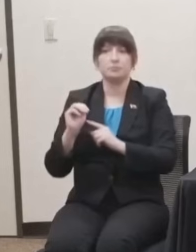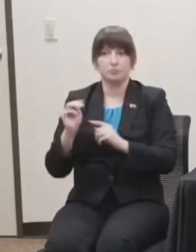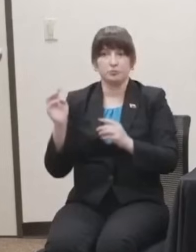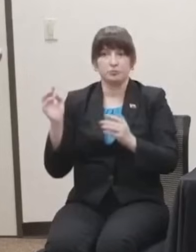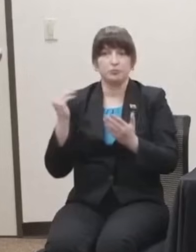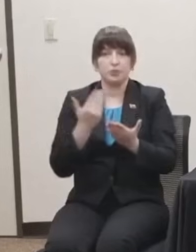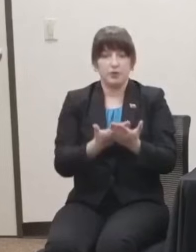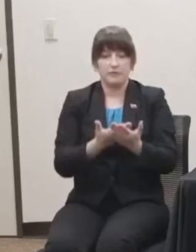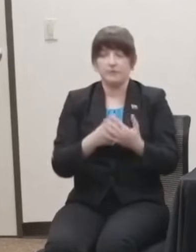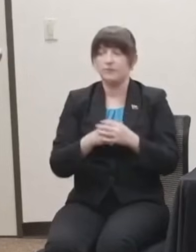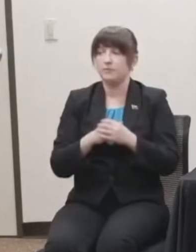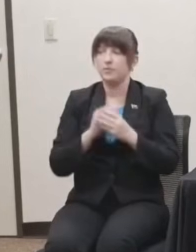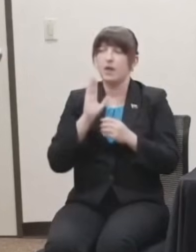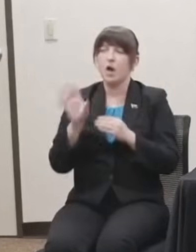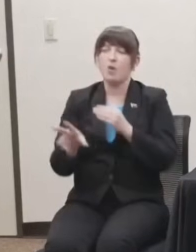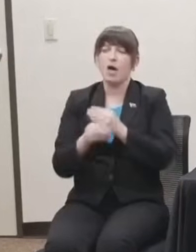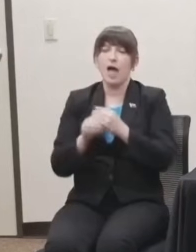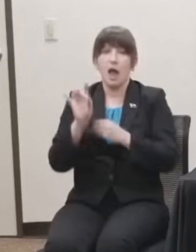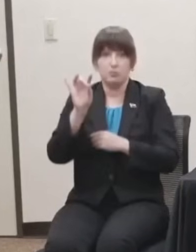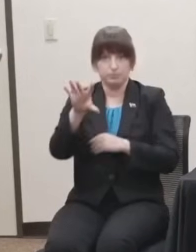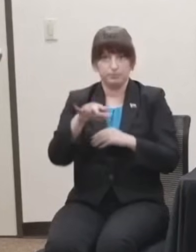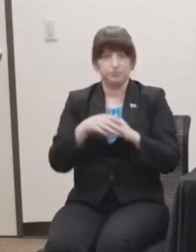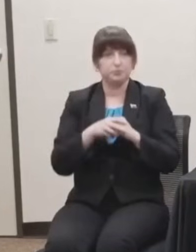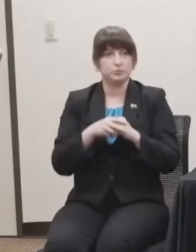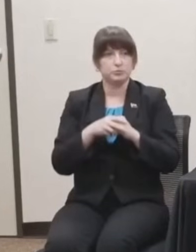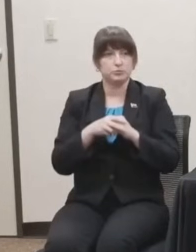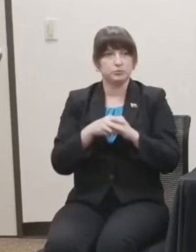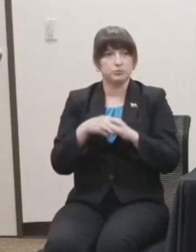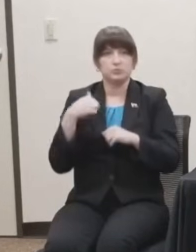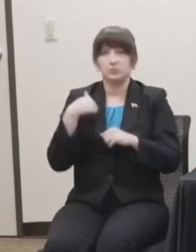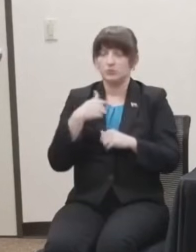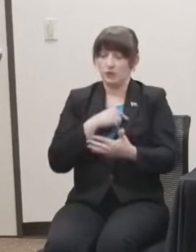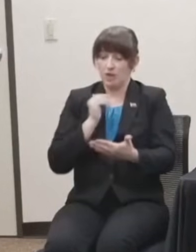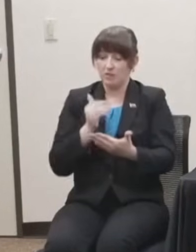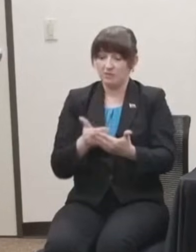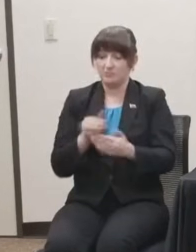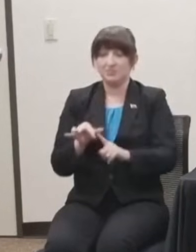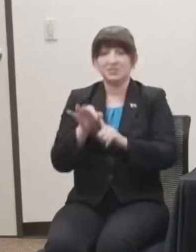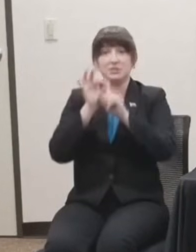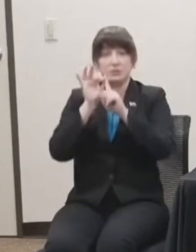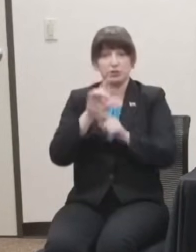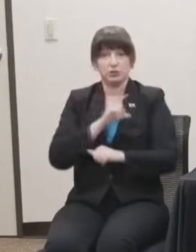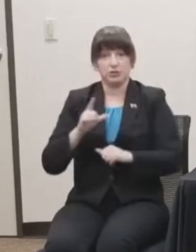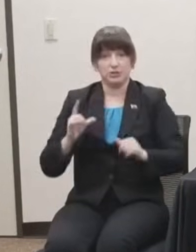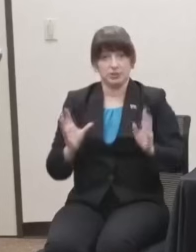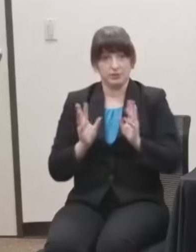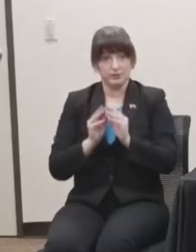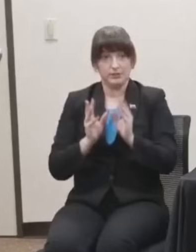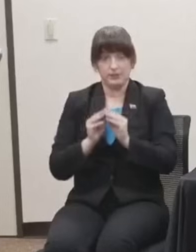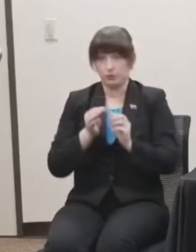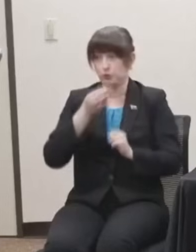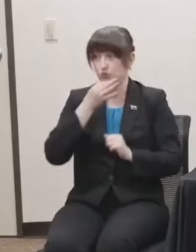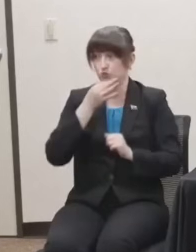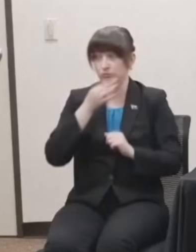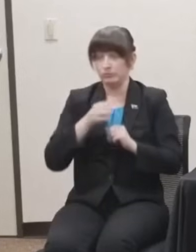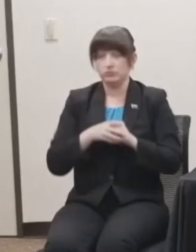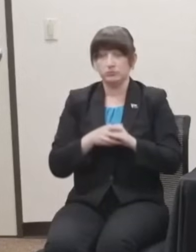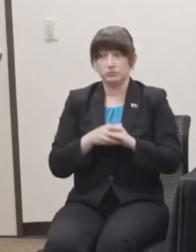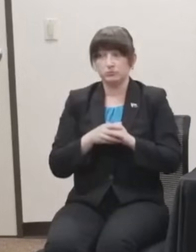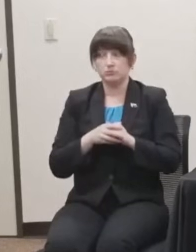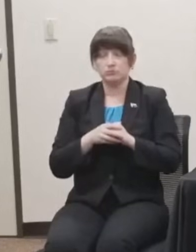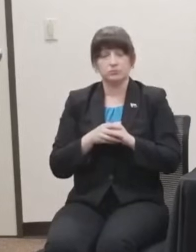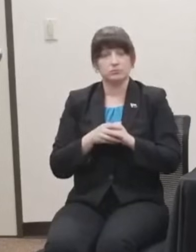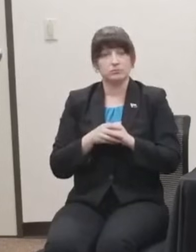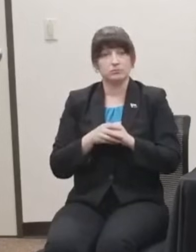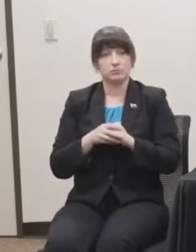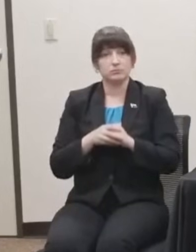this. As you all probably know, we have a special session coming up, and the way to respond